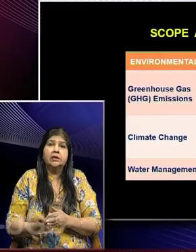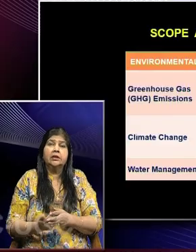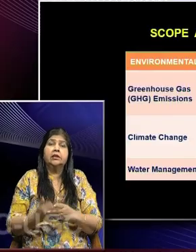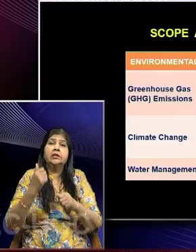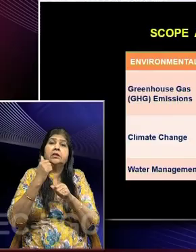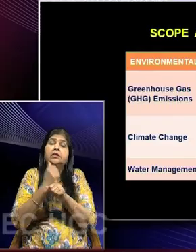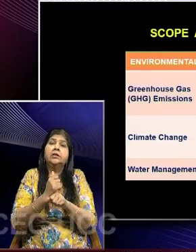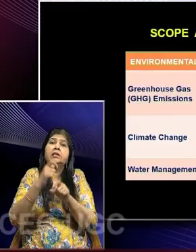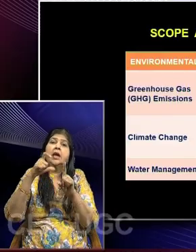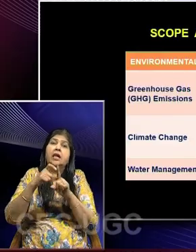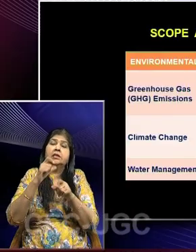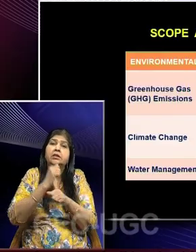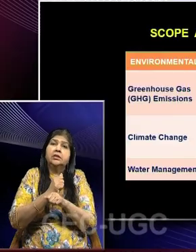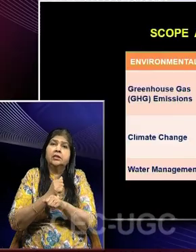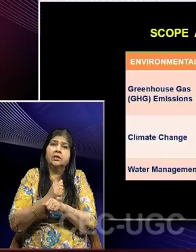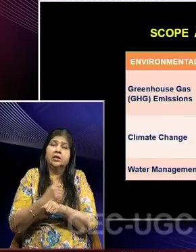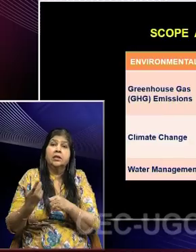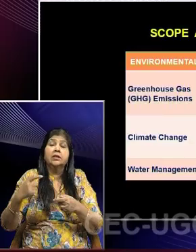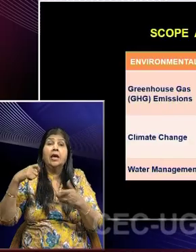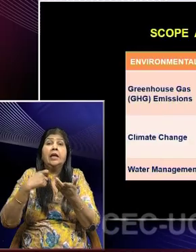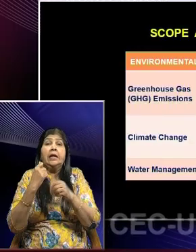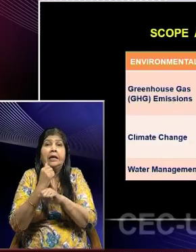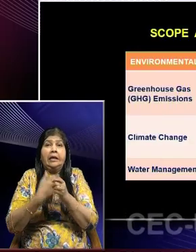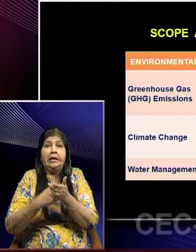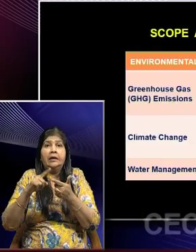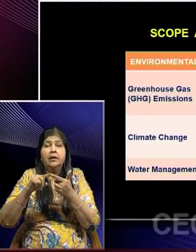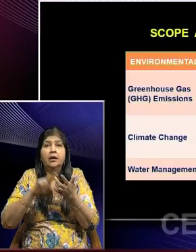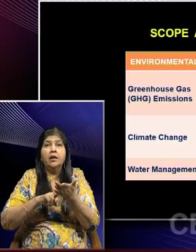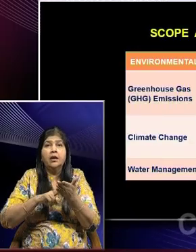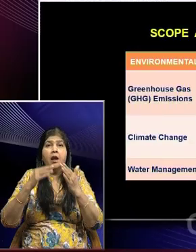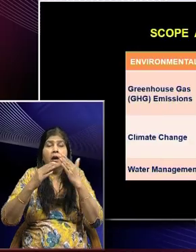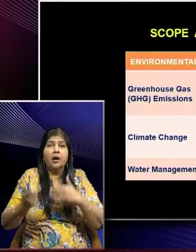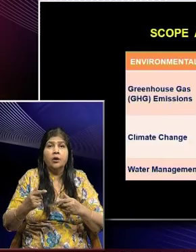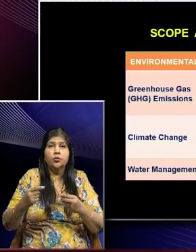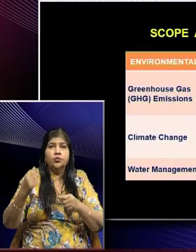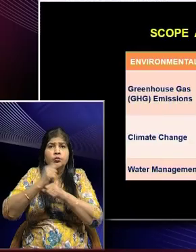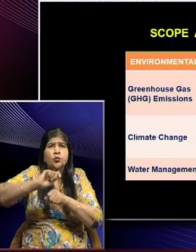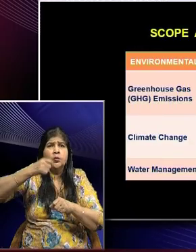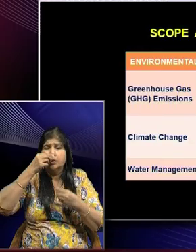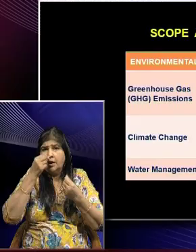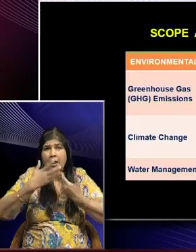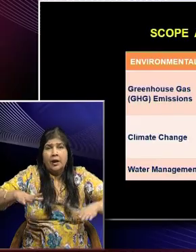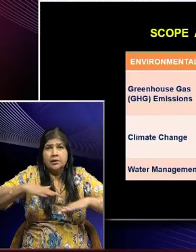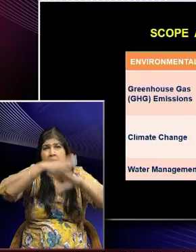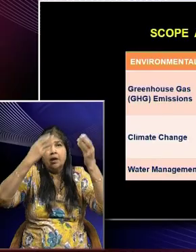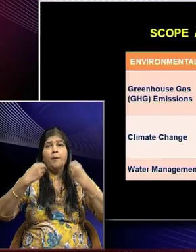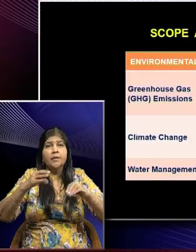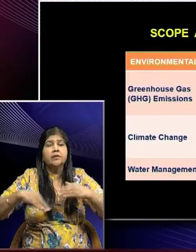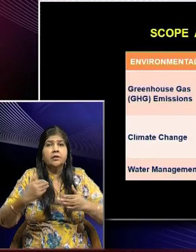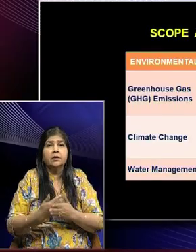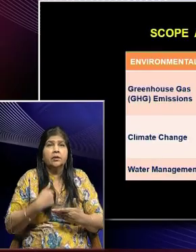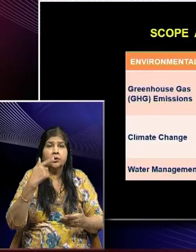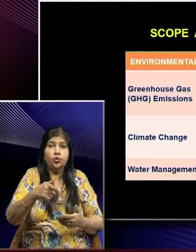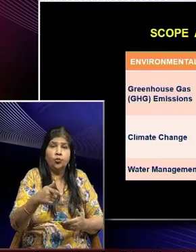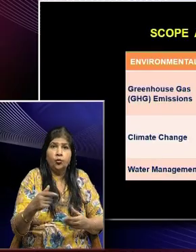GHG, greenhouse gas emissions. What is the what is the extent of emission you